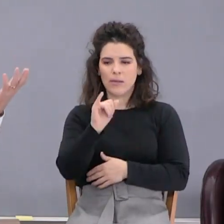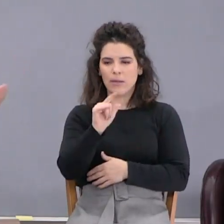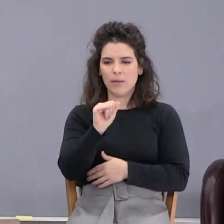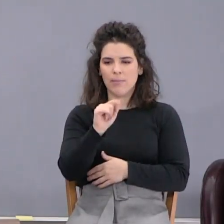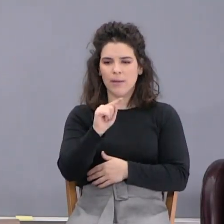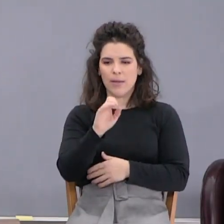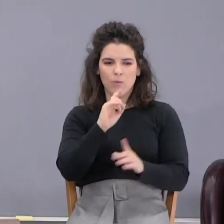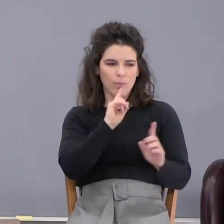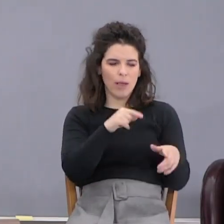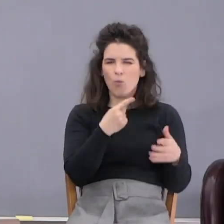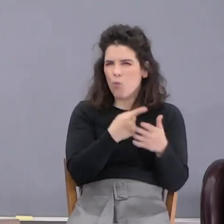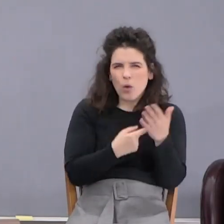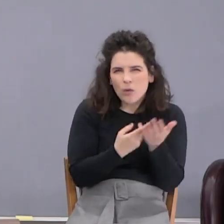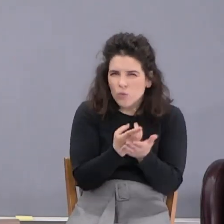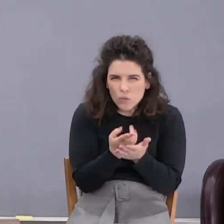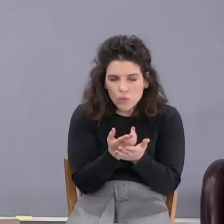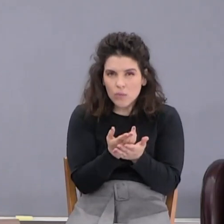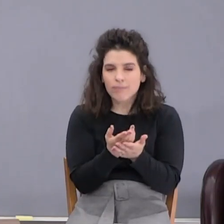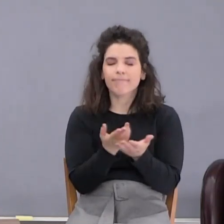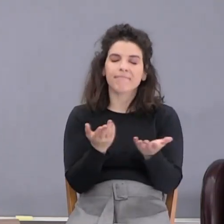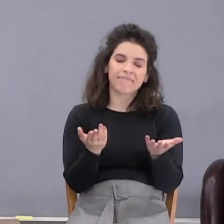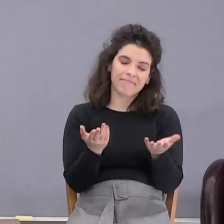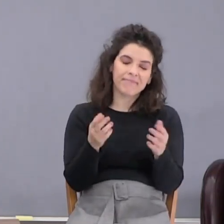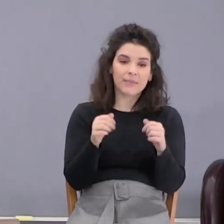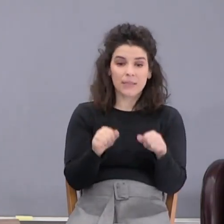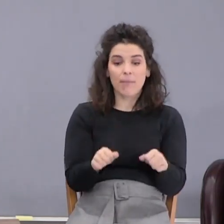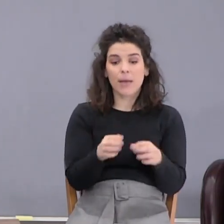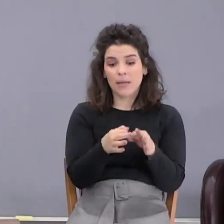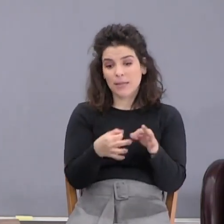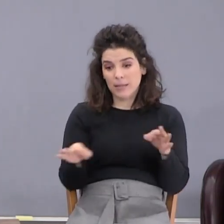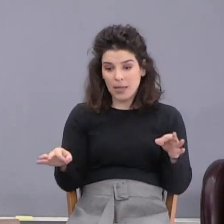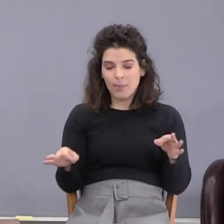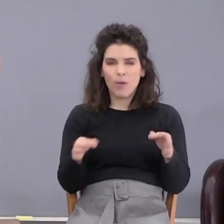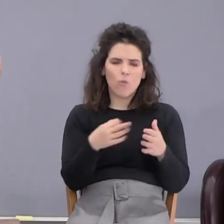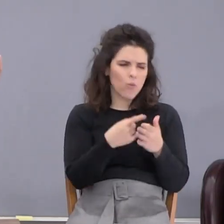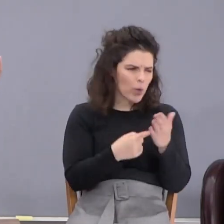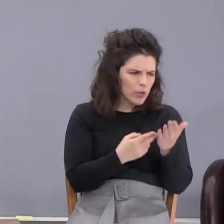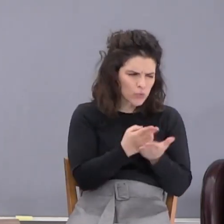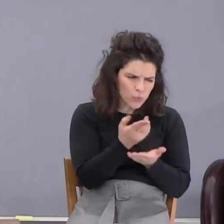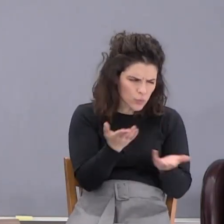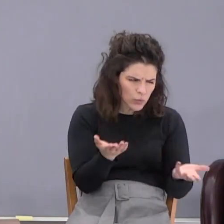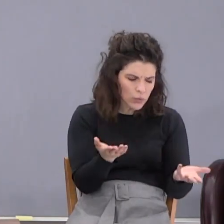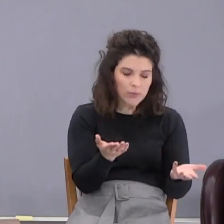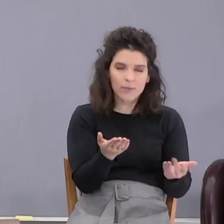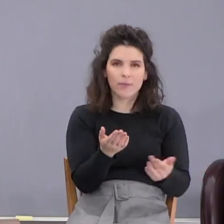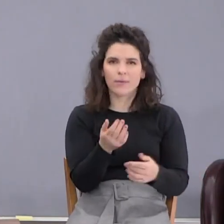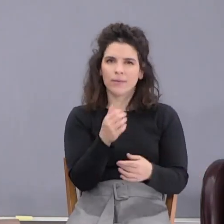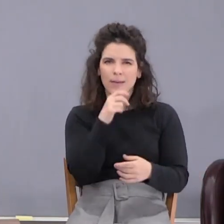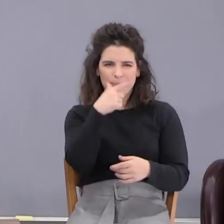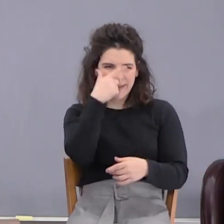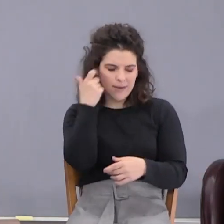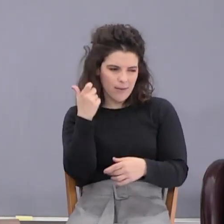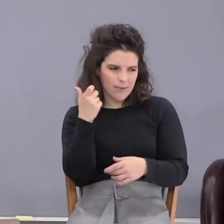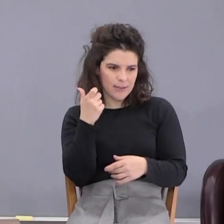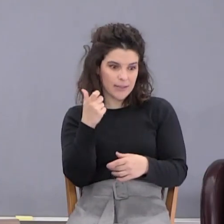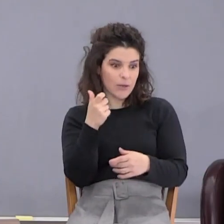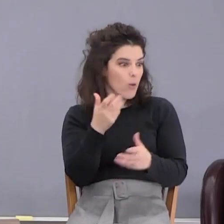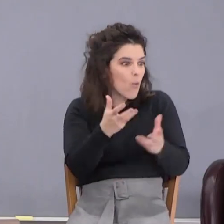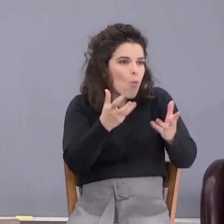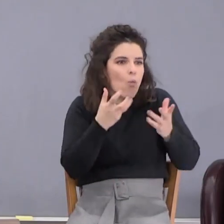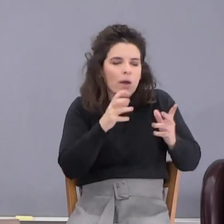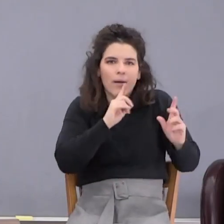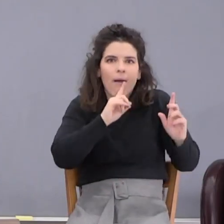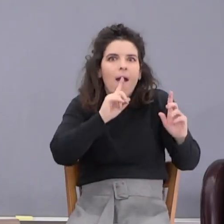truth? See, he made the statement, what is truth, not because he was a seeker